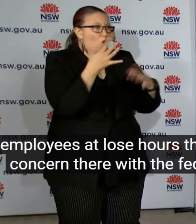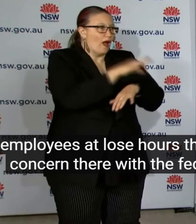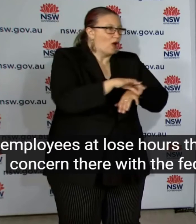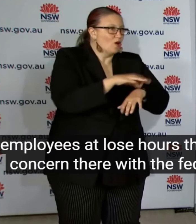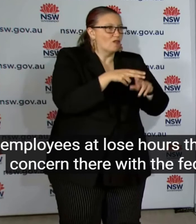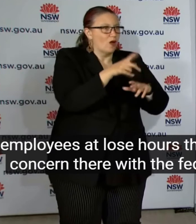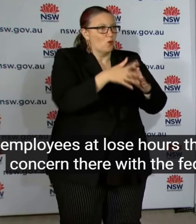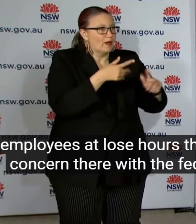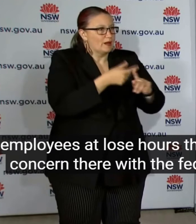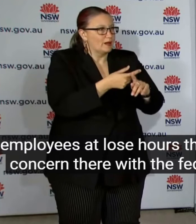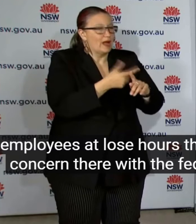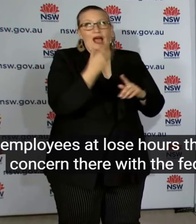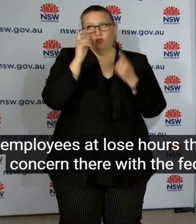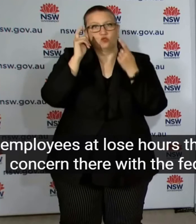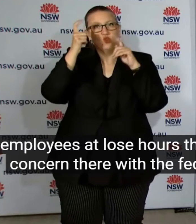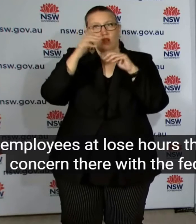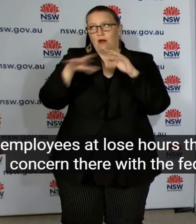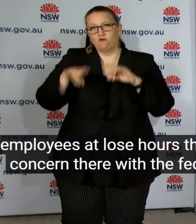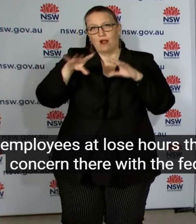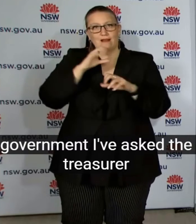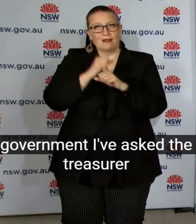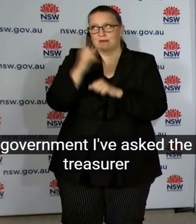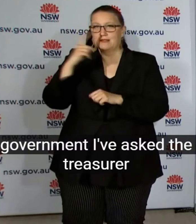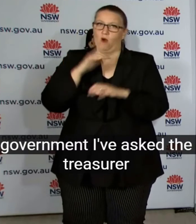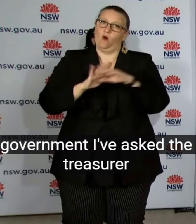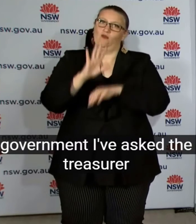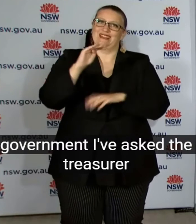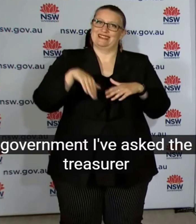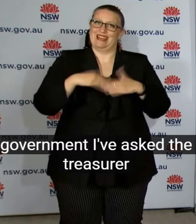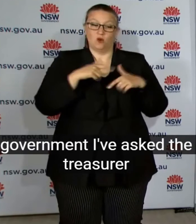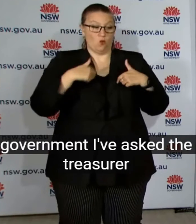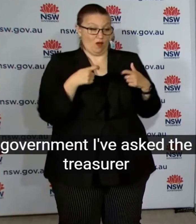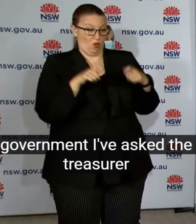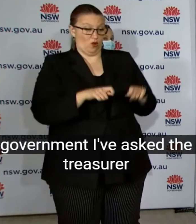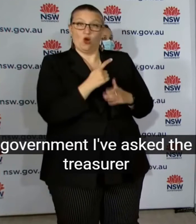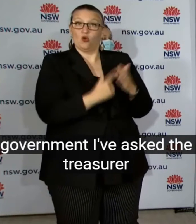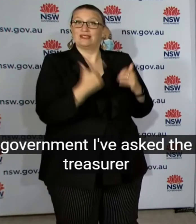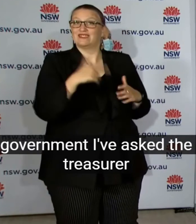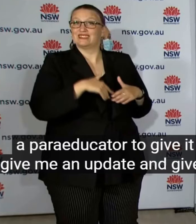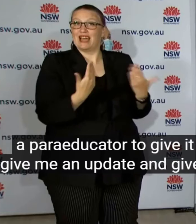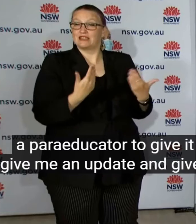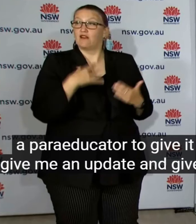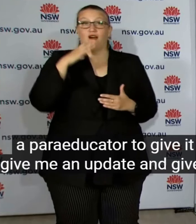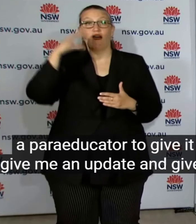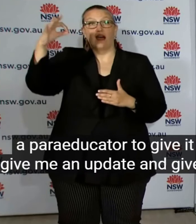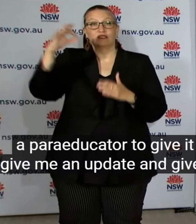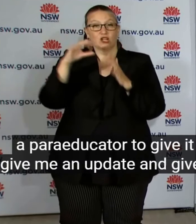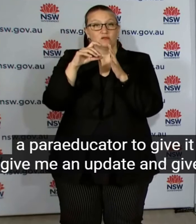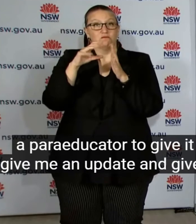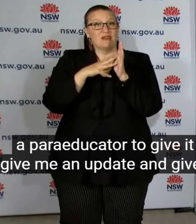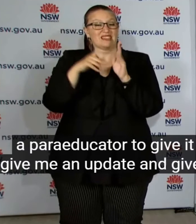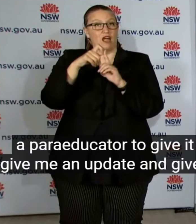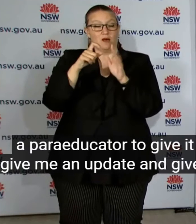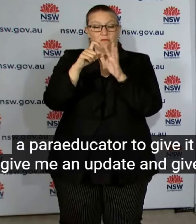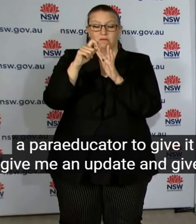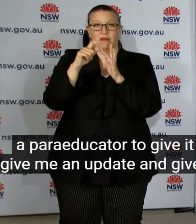Treasurer Perrottet to give me an update and to give the government an update on what those arrangements may be, but I understand that the federal government has already